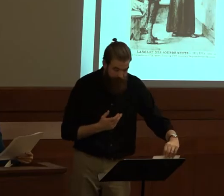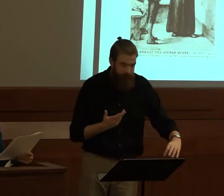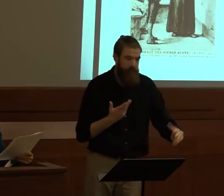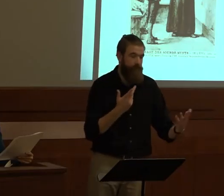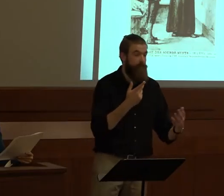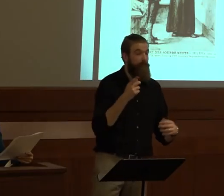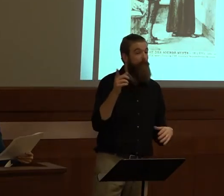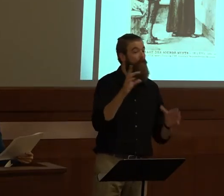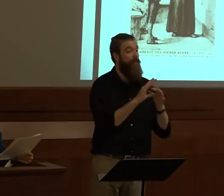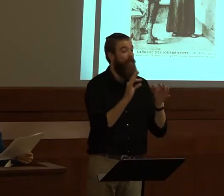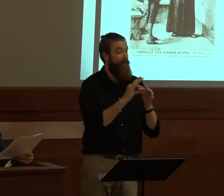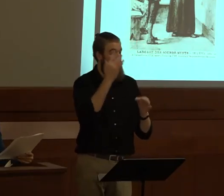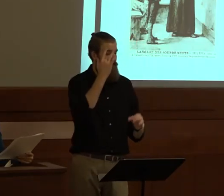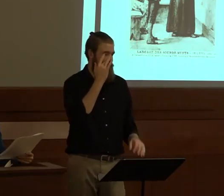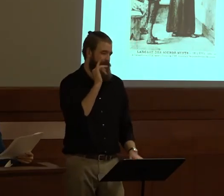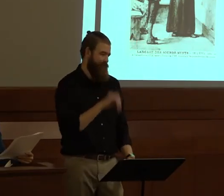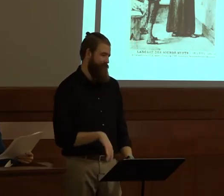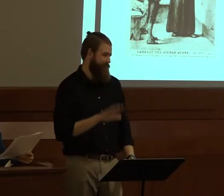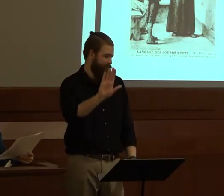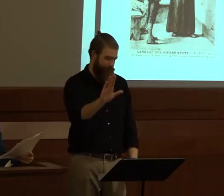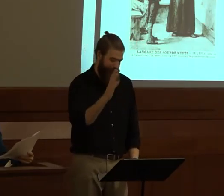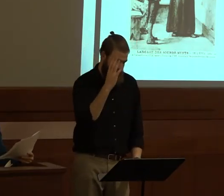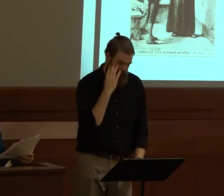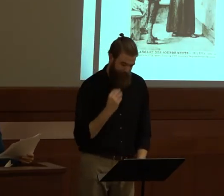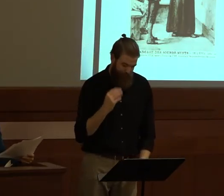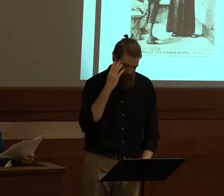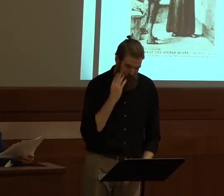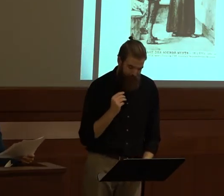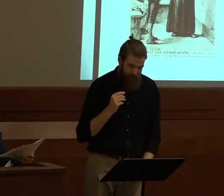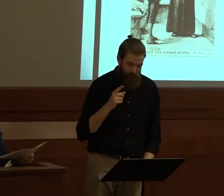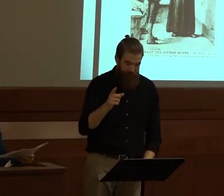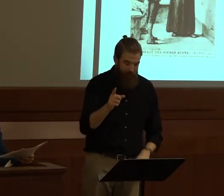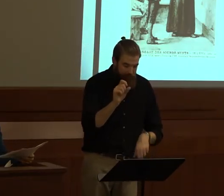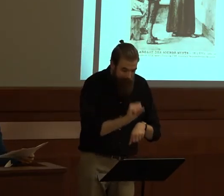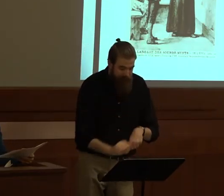of French and its spoken grammar.